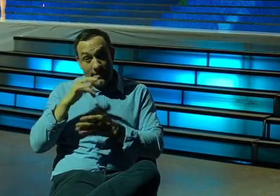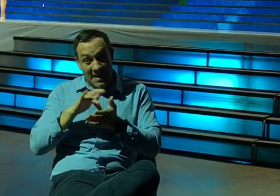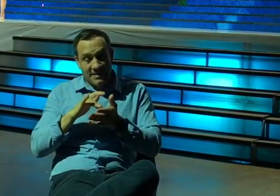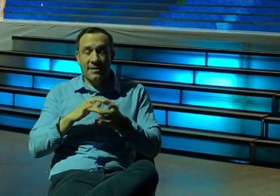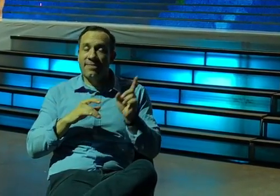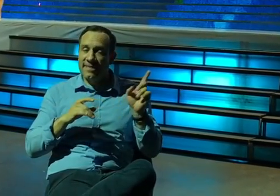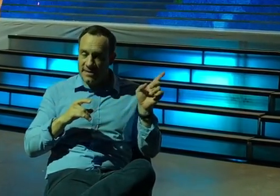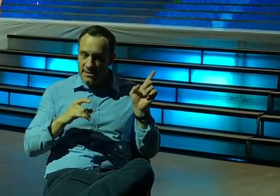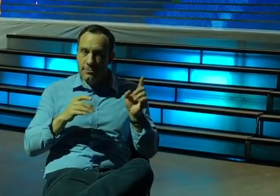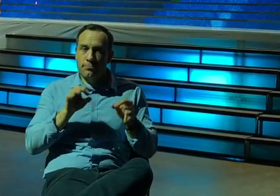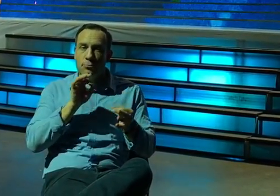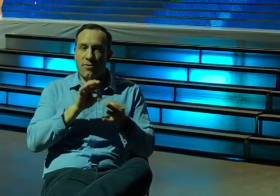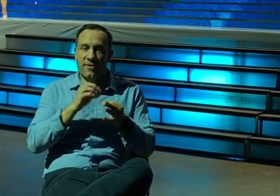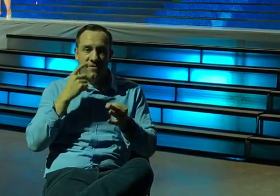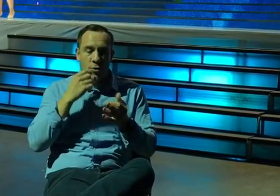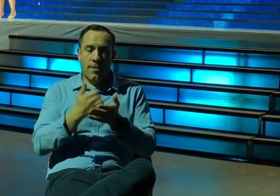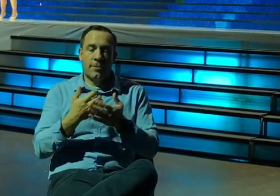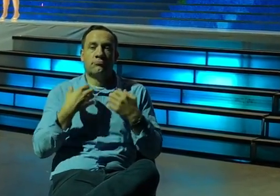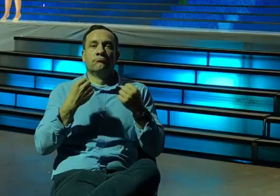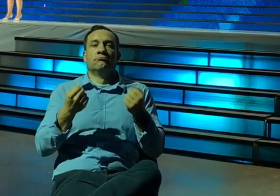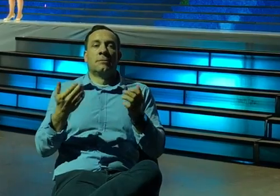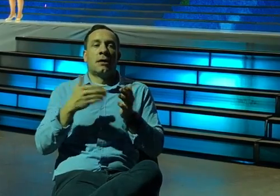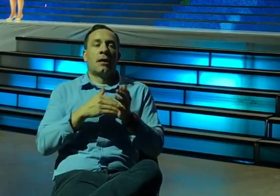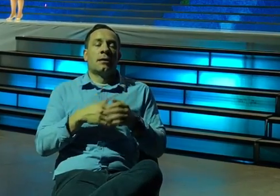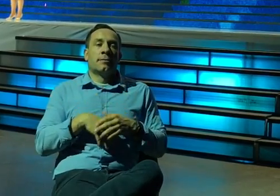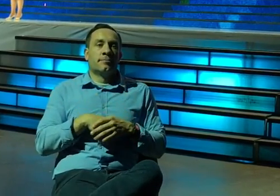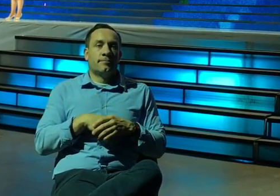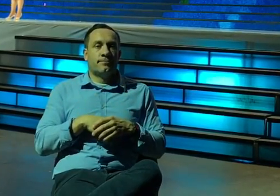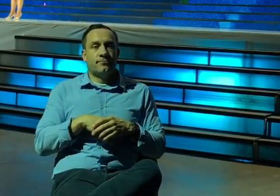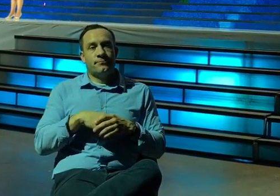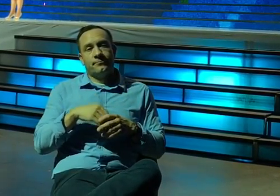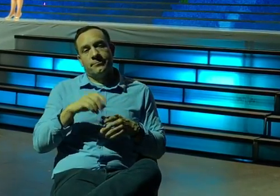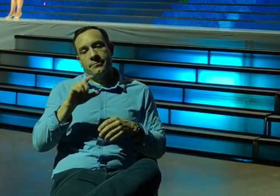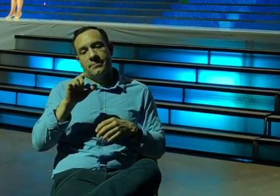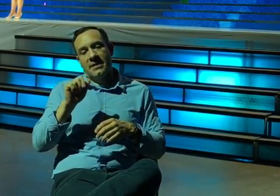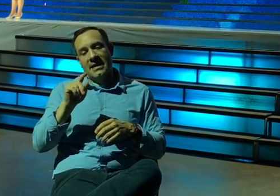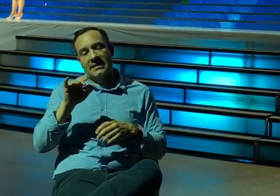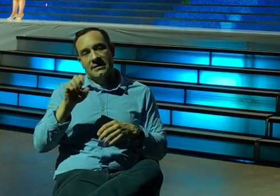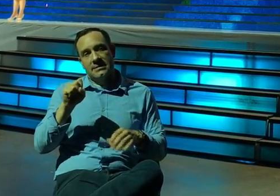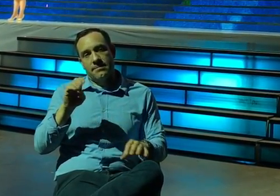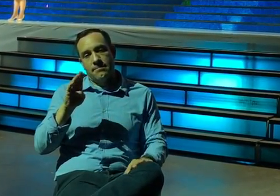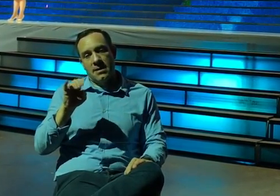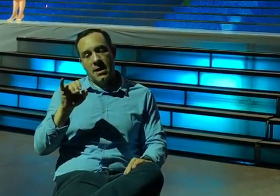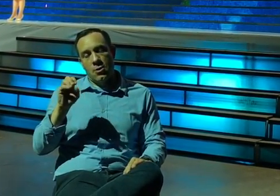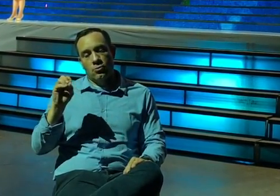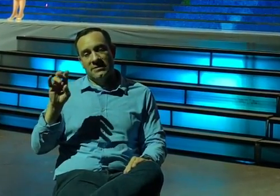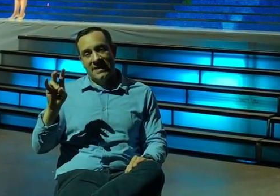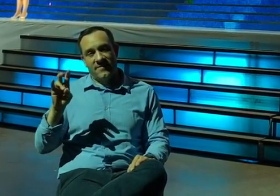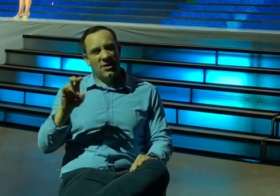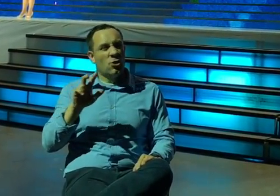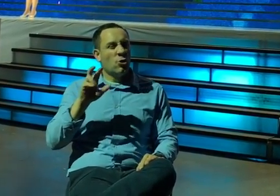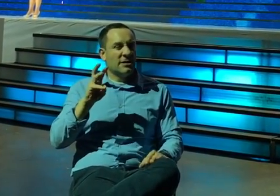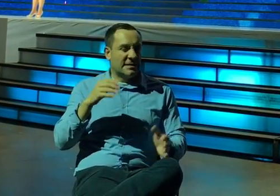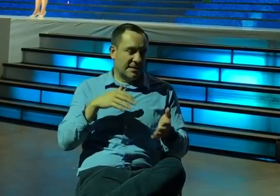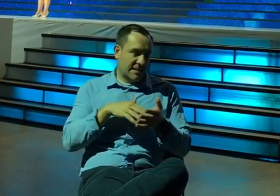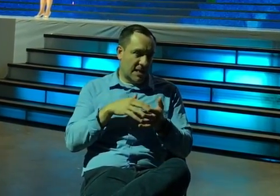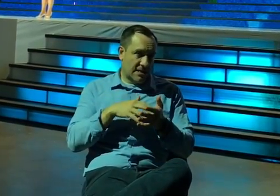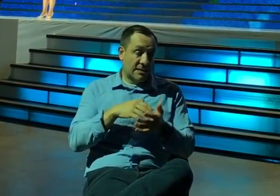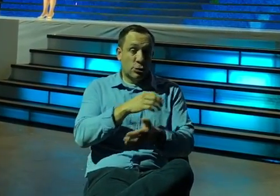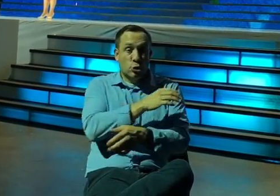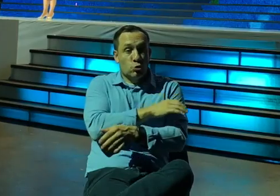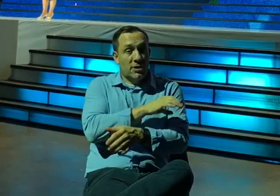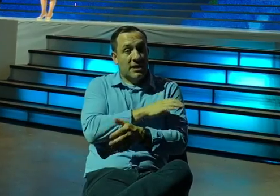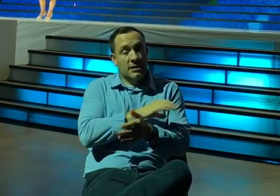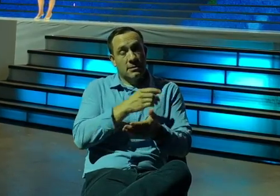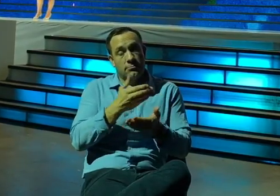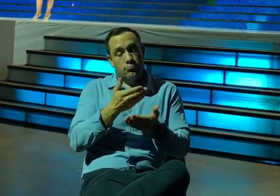faster. We have Bifidobacterium lactis, BI07, 36 studies, and it's clinically demonstrated to